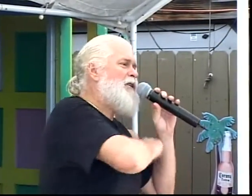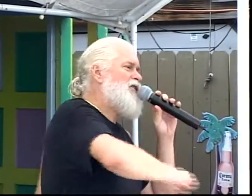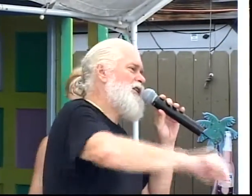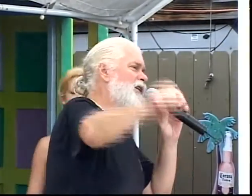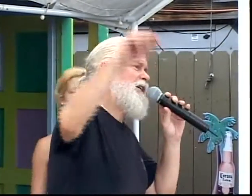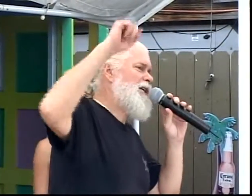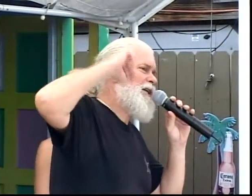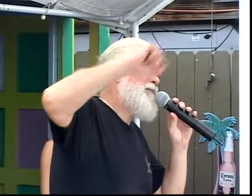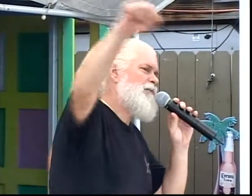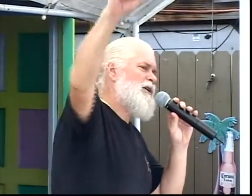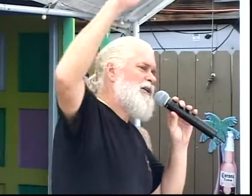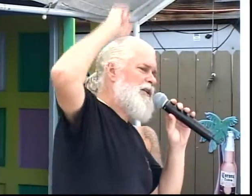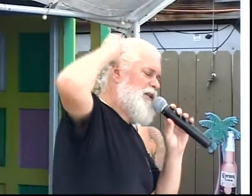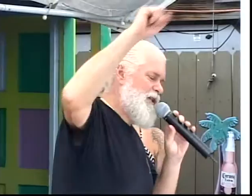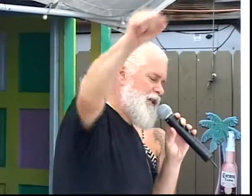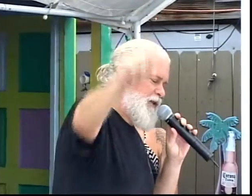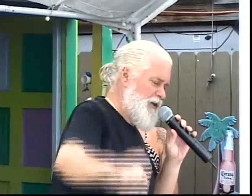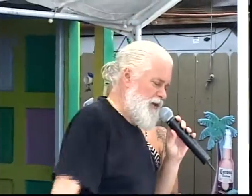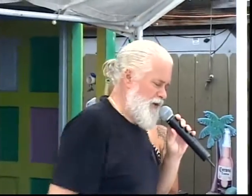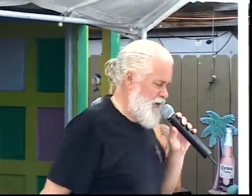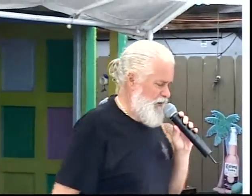lives. My Redeemer lives. My Redeemer